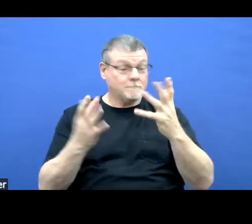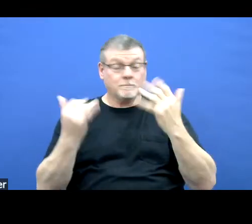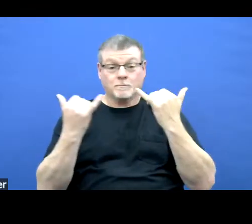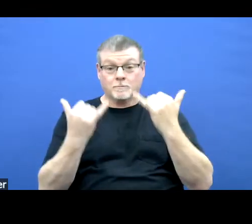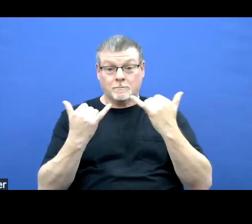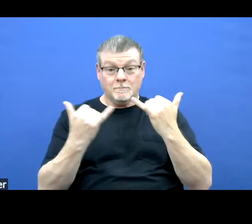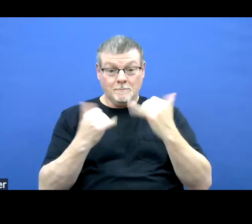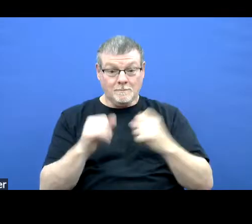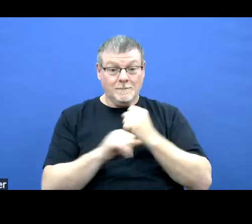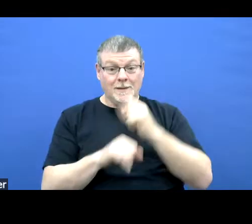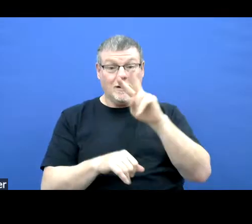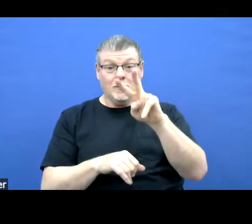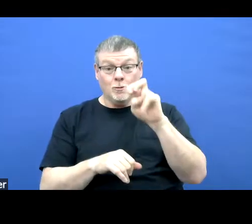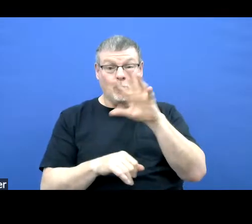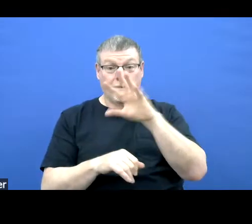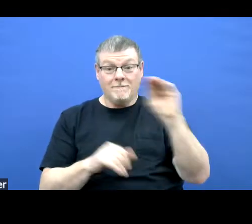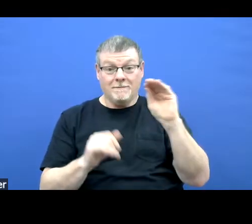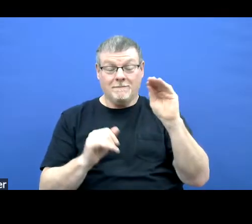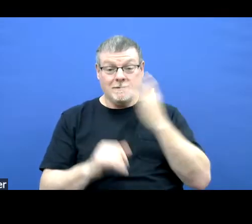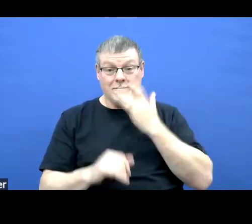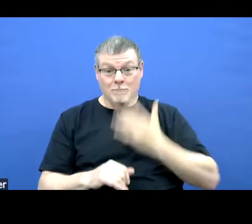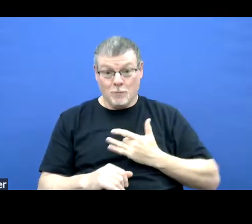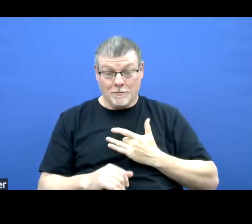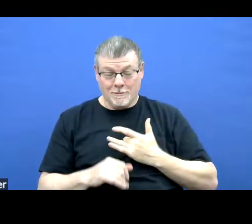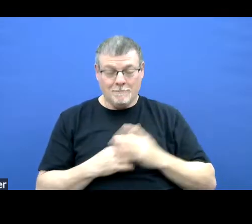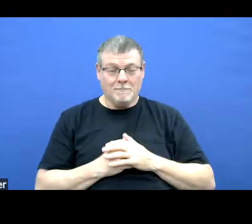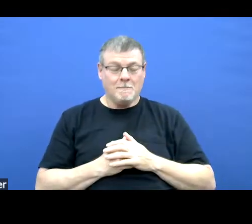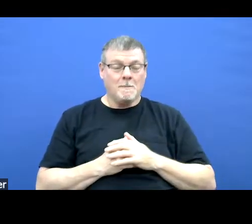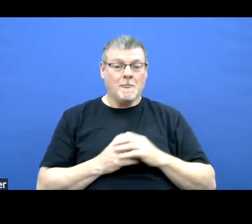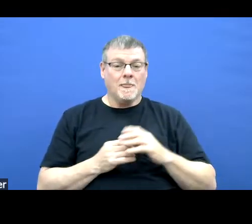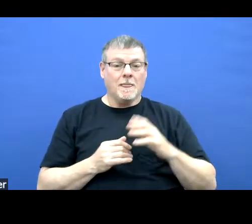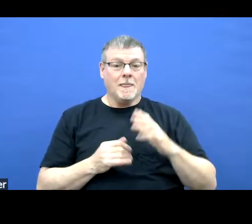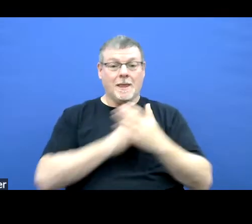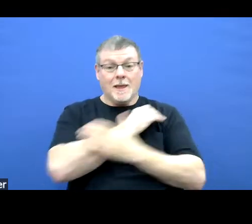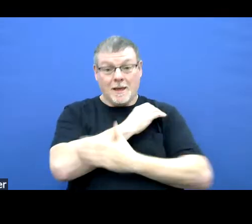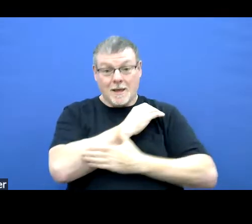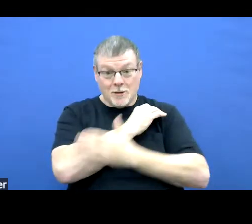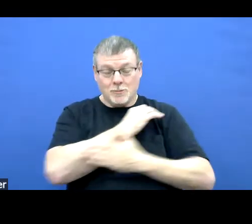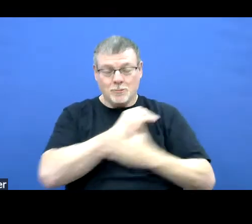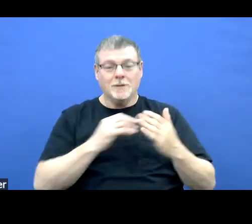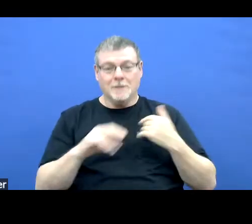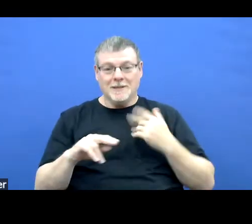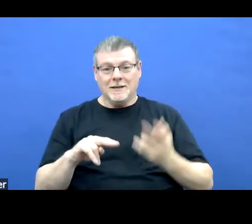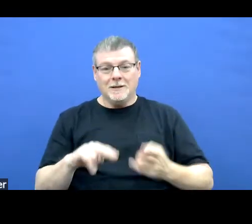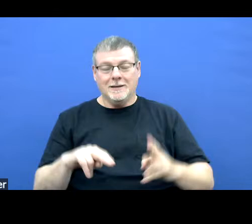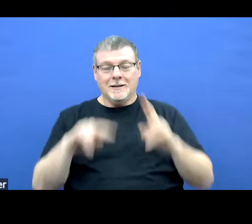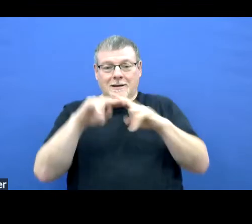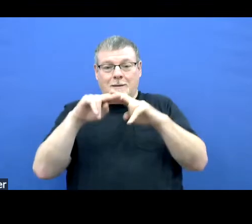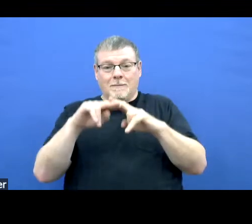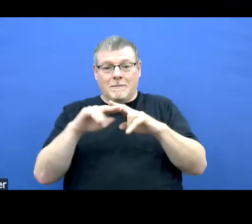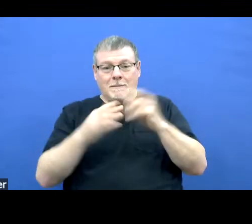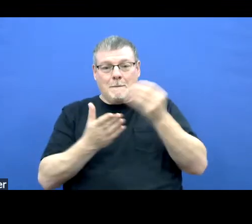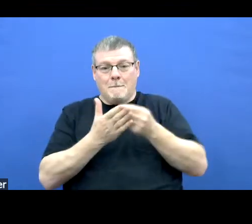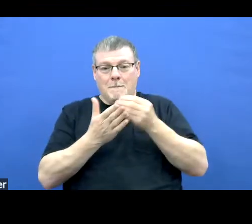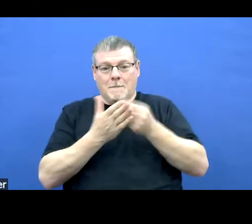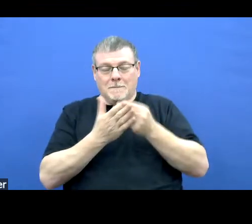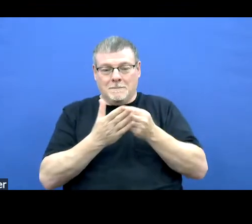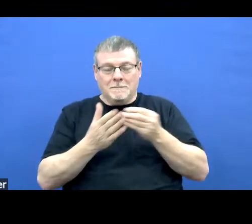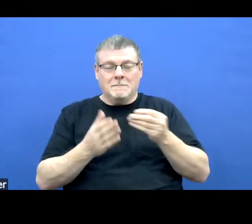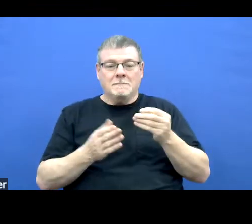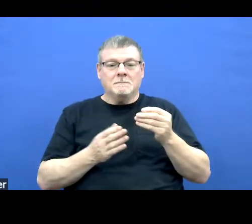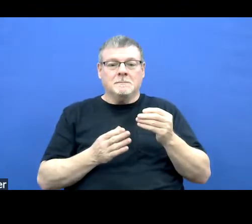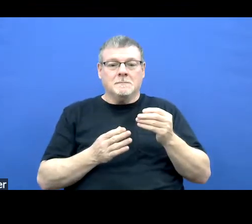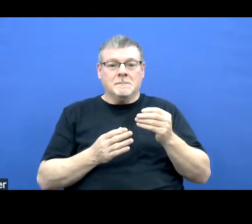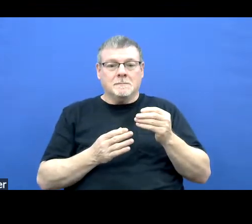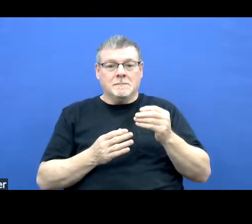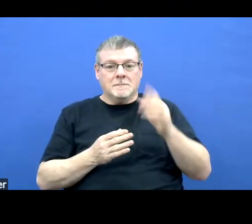since it's our 250th birthday as a country, we upped the dollar amount